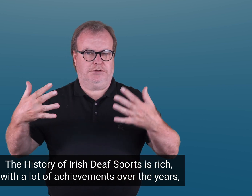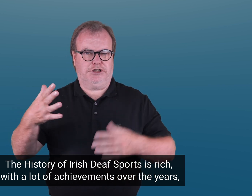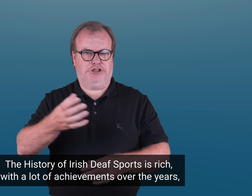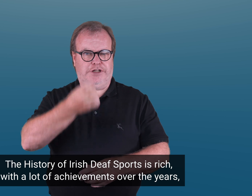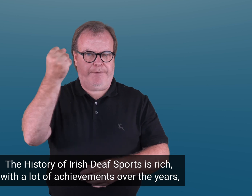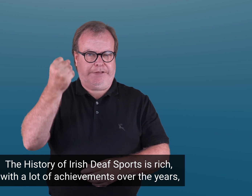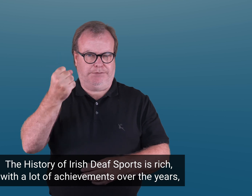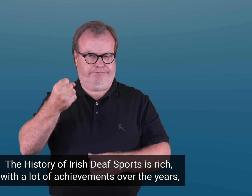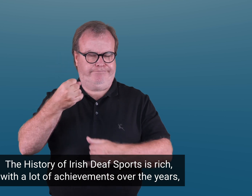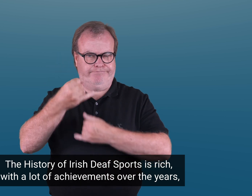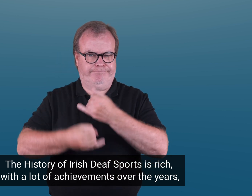years.